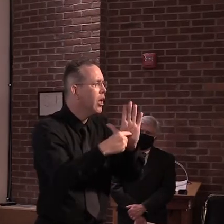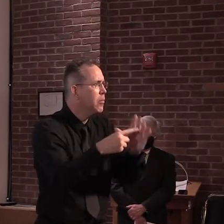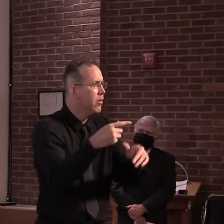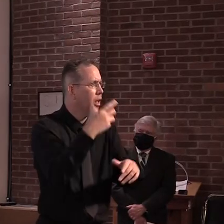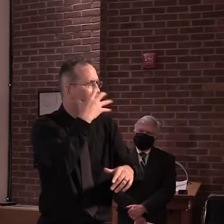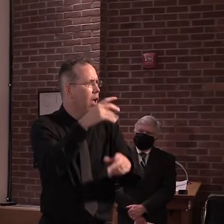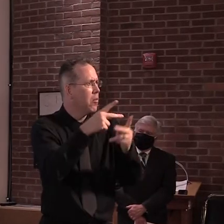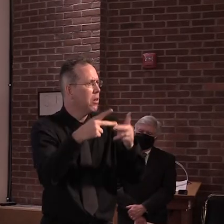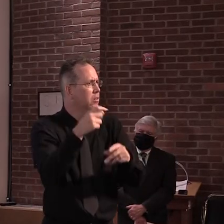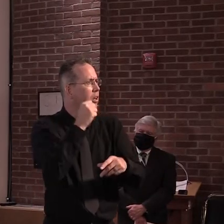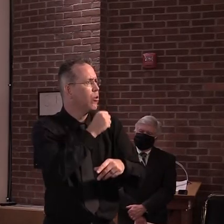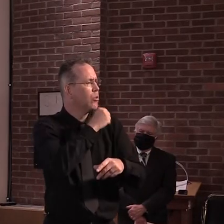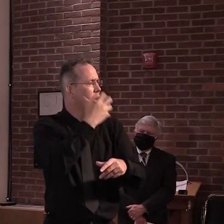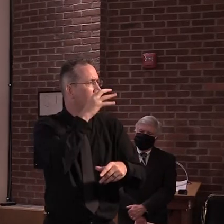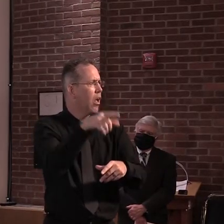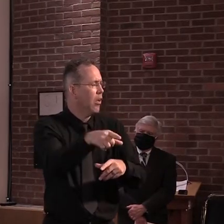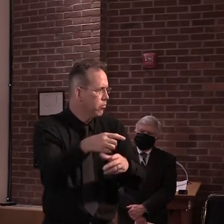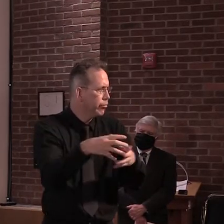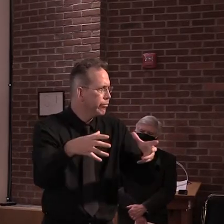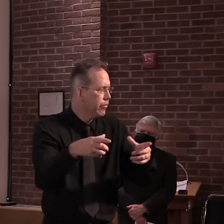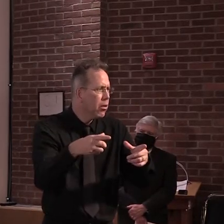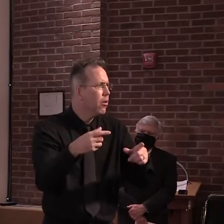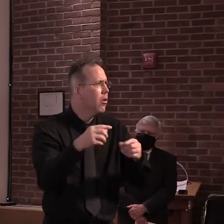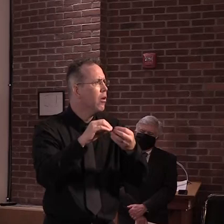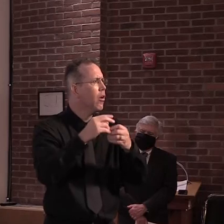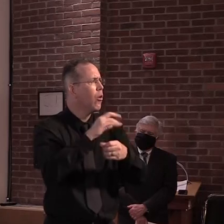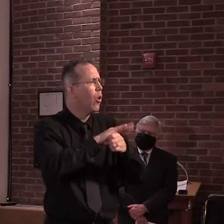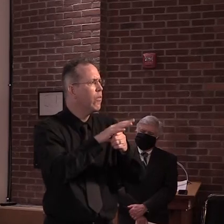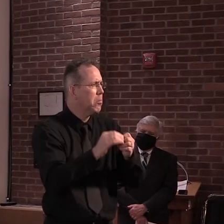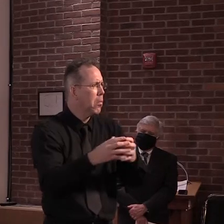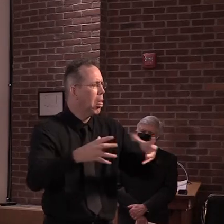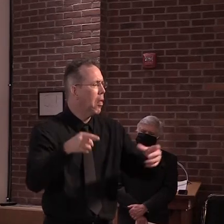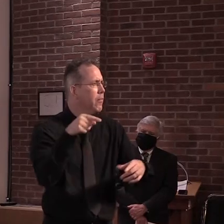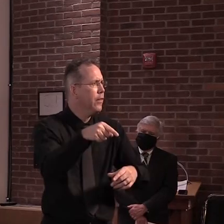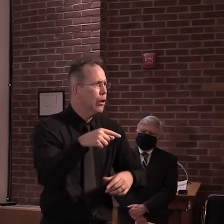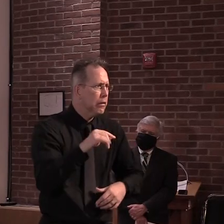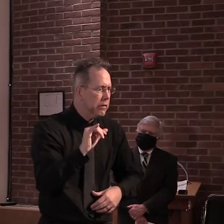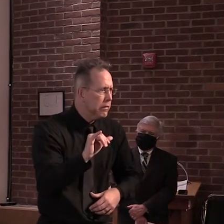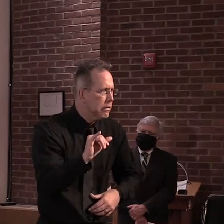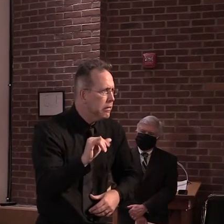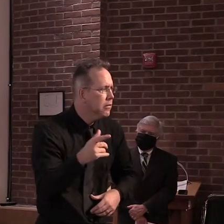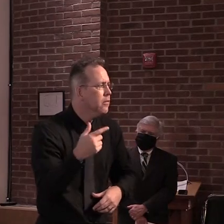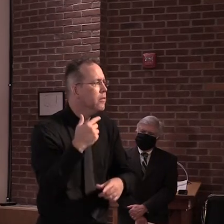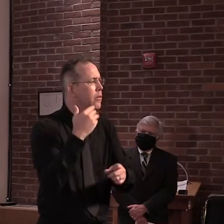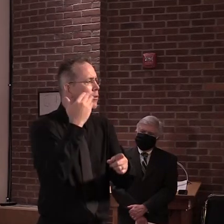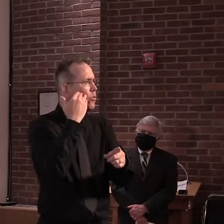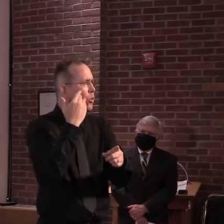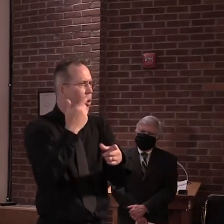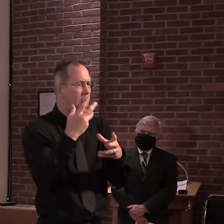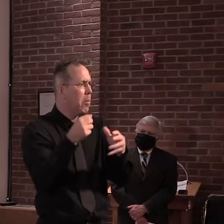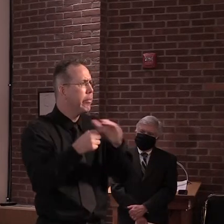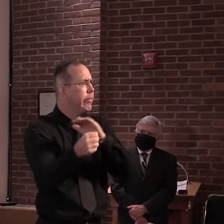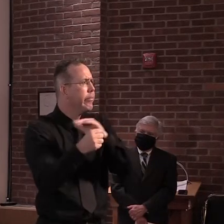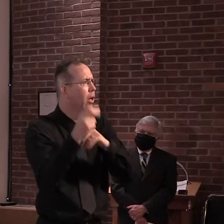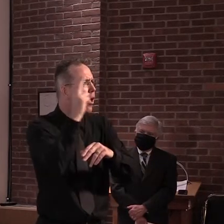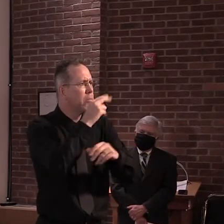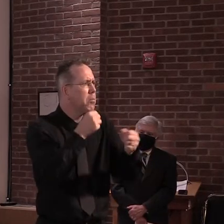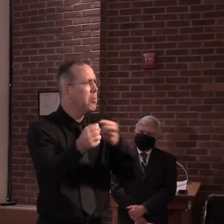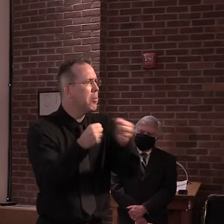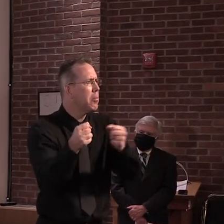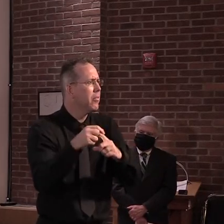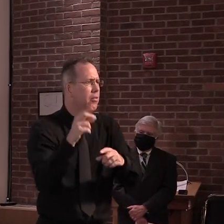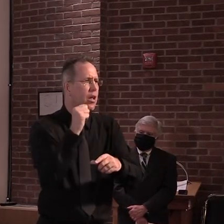seeing vastly increasing numbers of cases that are actually getting into the hospital as well. So I wouldn't want to